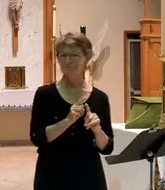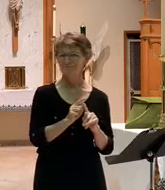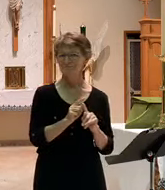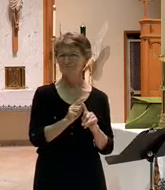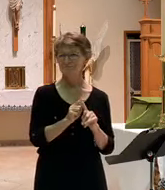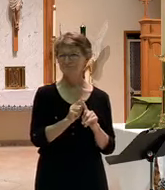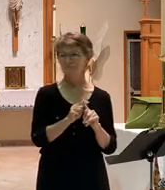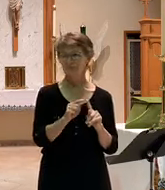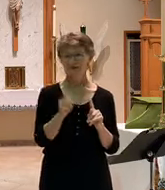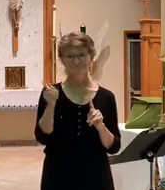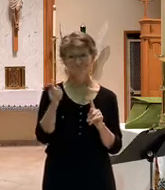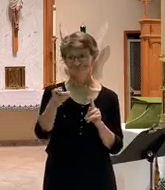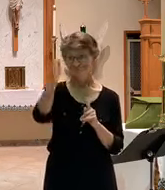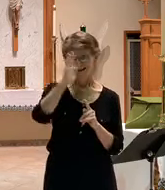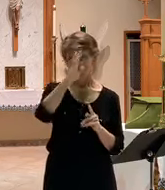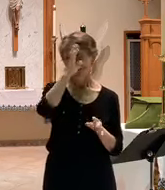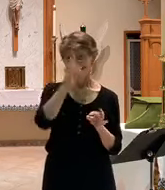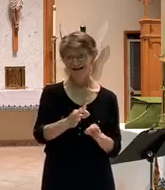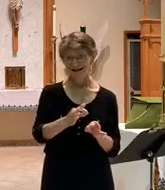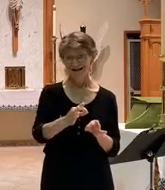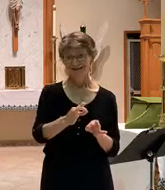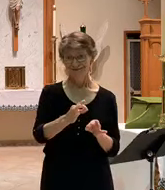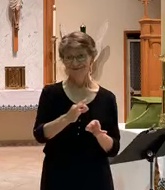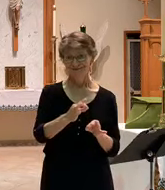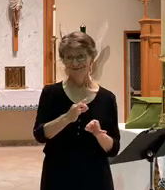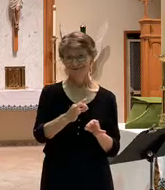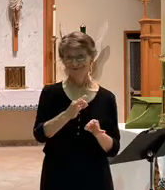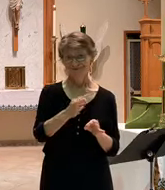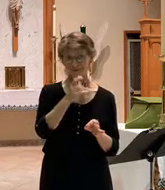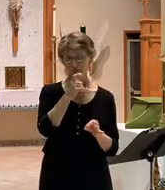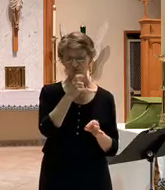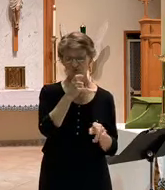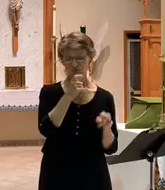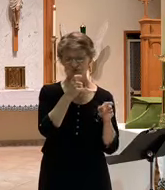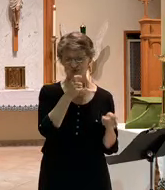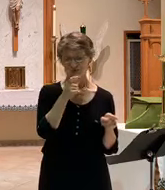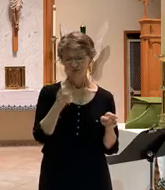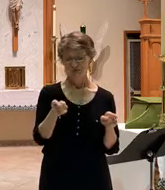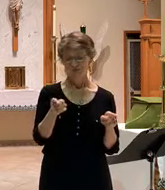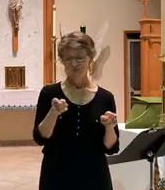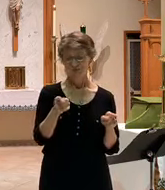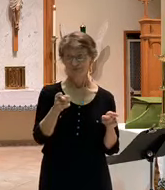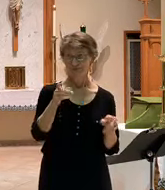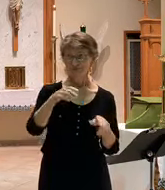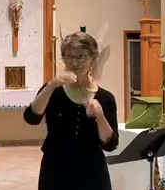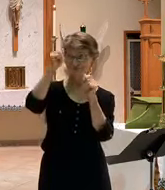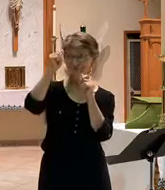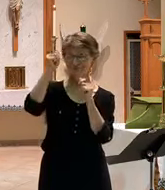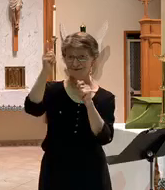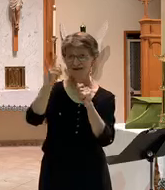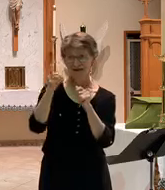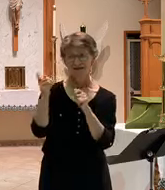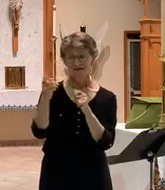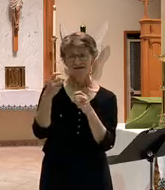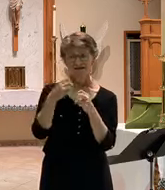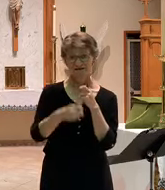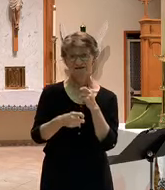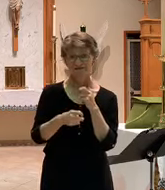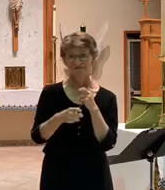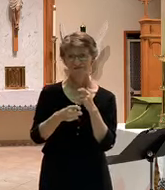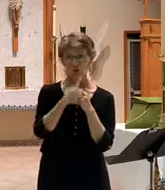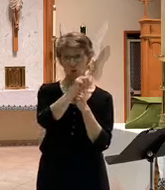This is probably one of the toughest questions we encounter in our life. Theologians